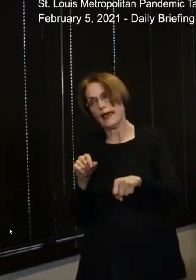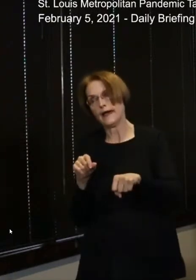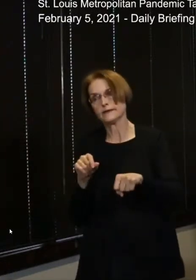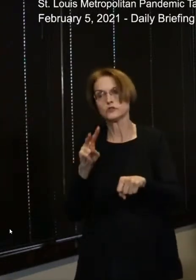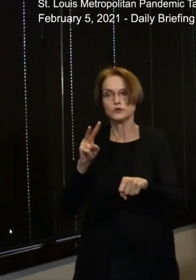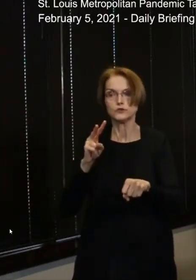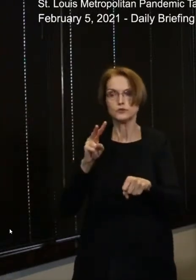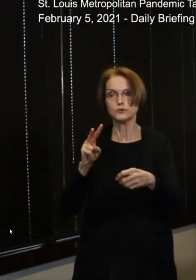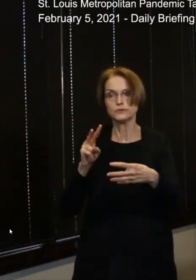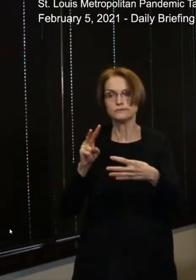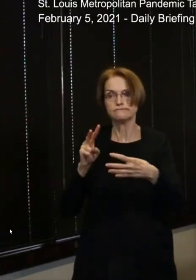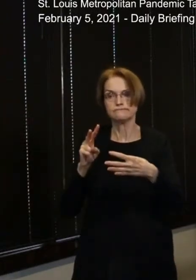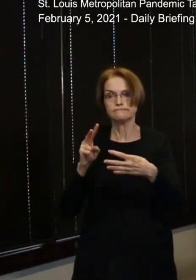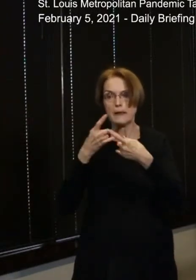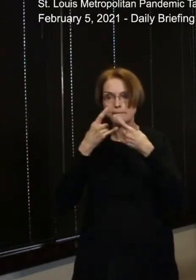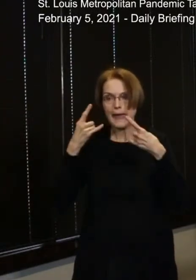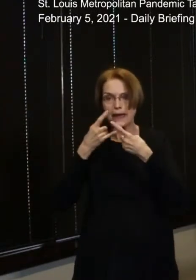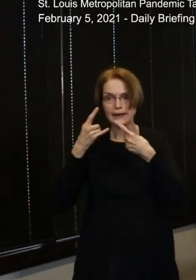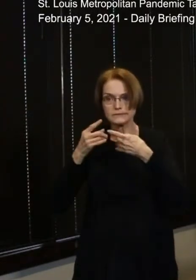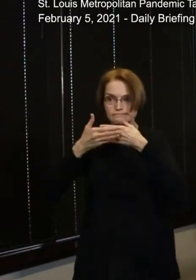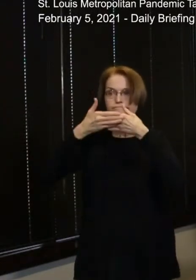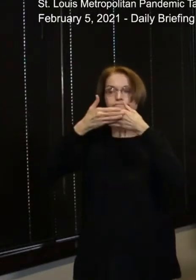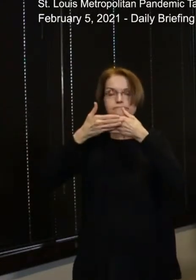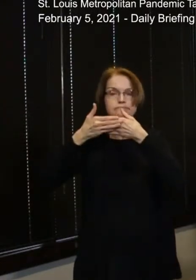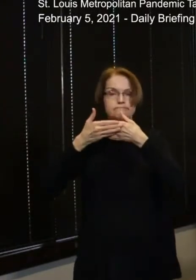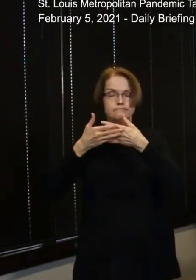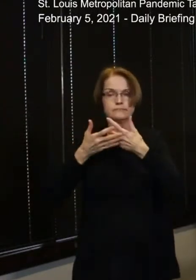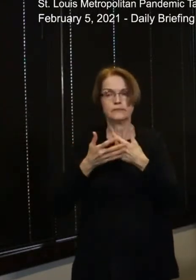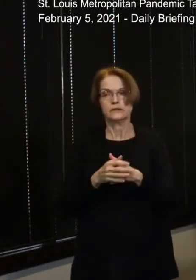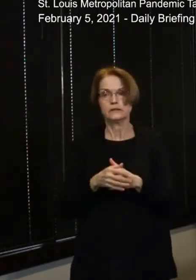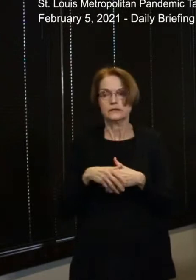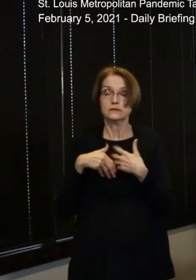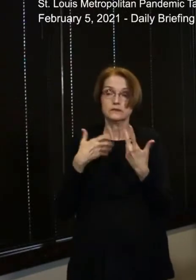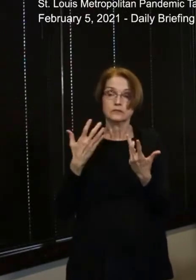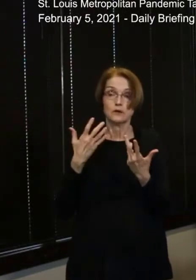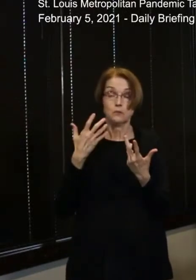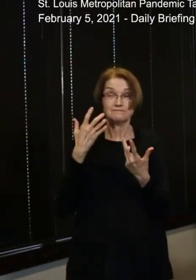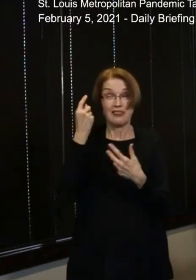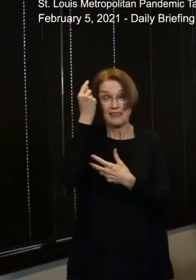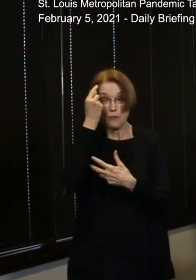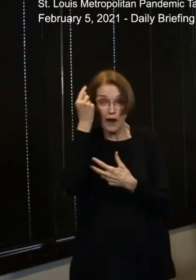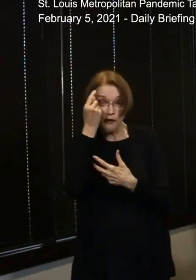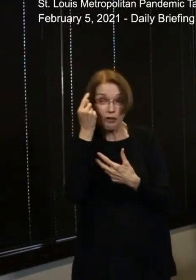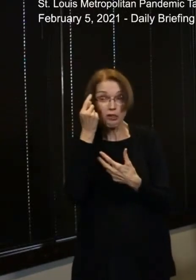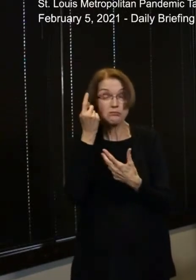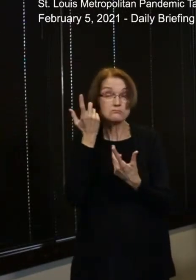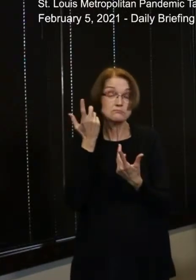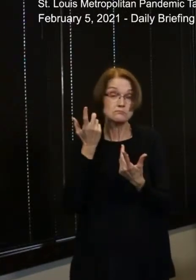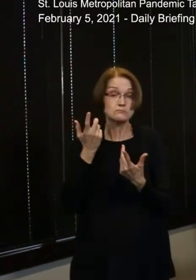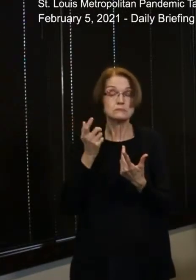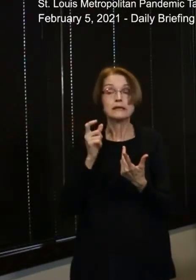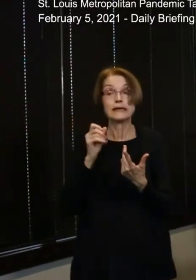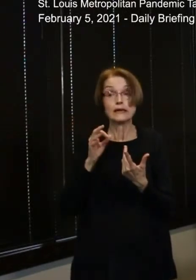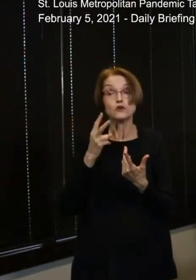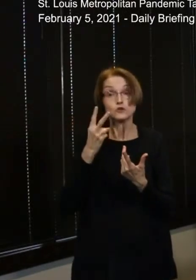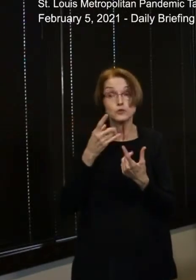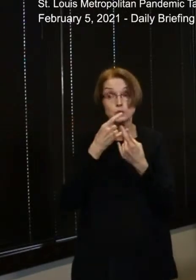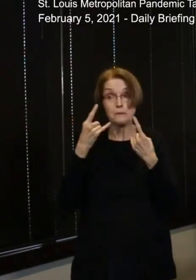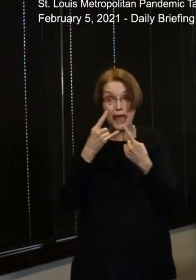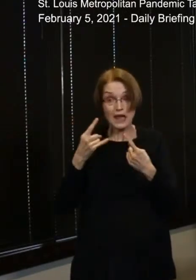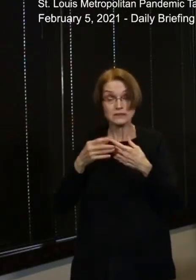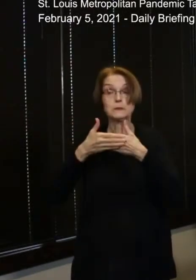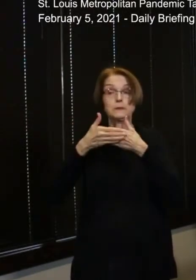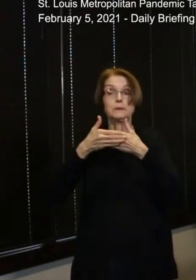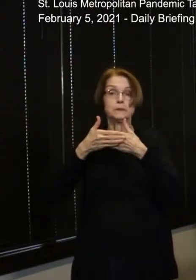2 masks recommendation. So from a theoretical point of view, if you're wearing 2 masks, then